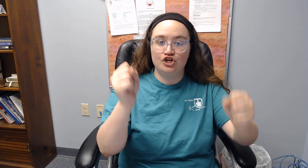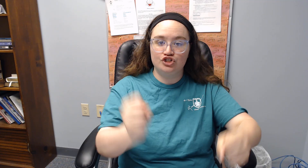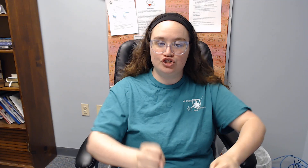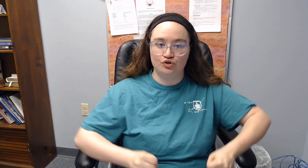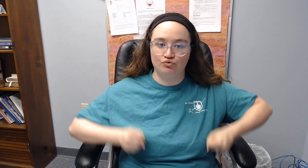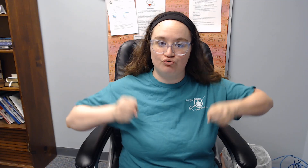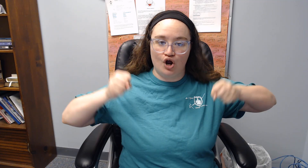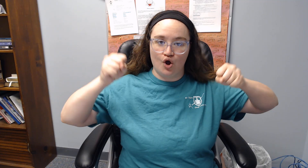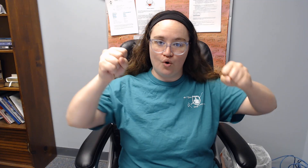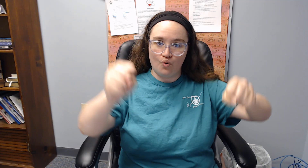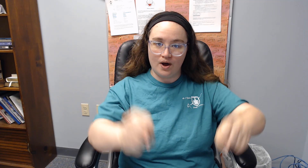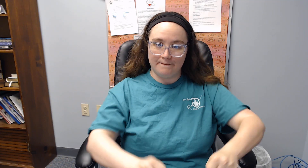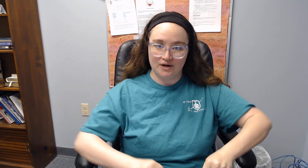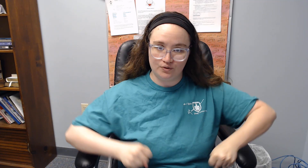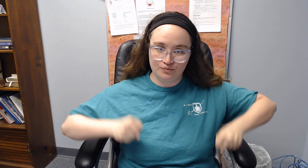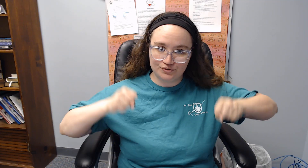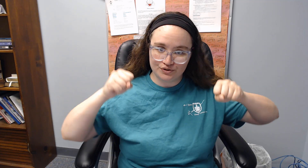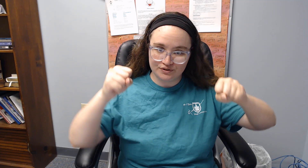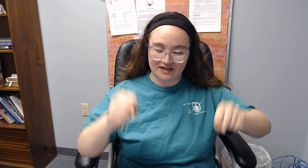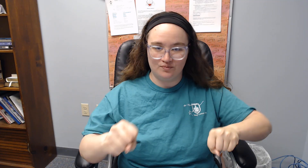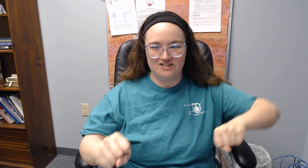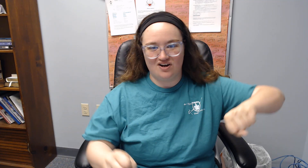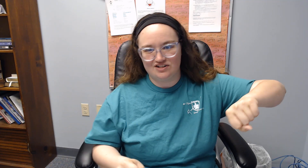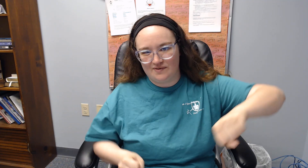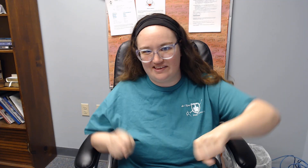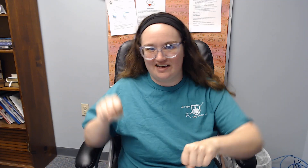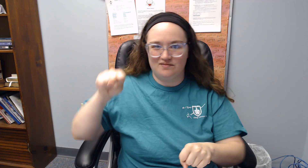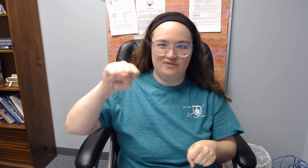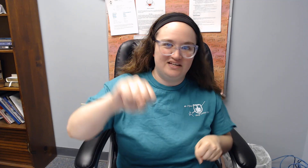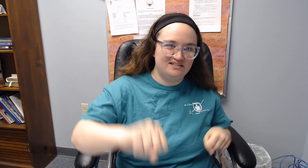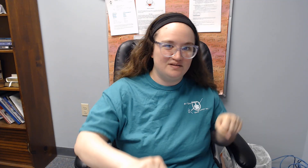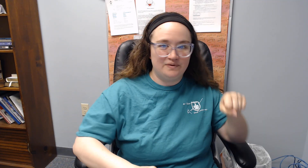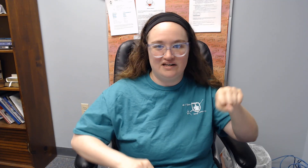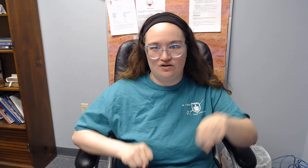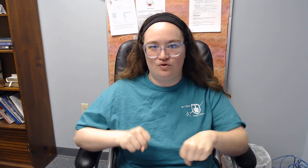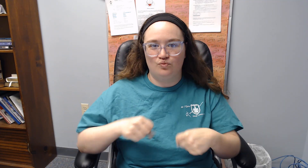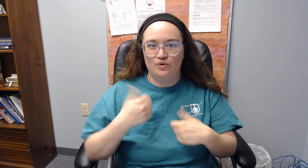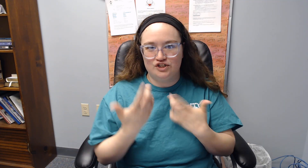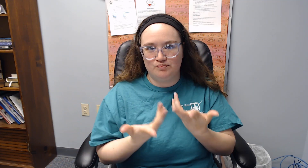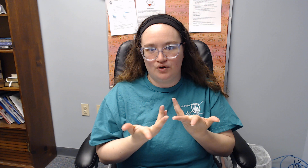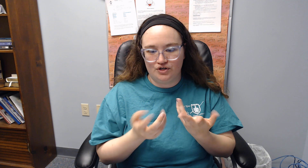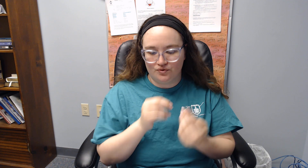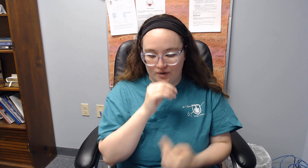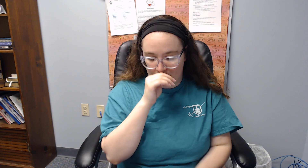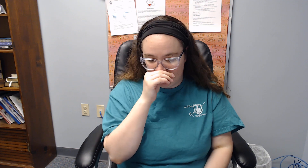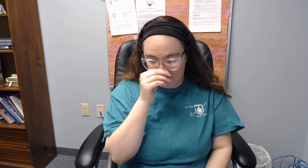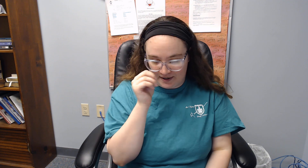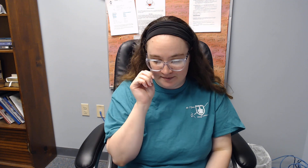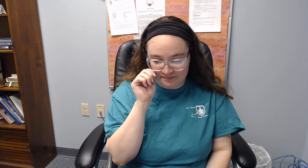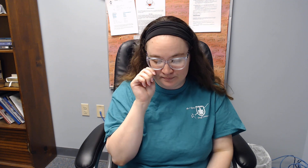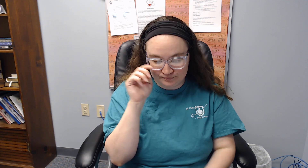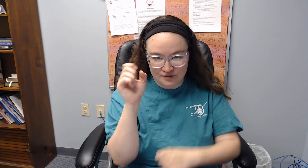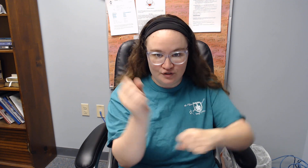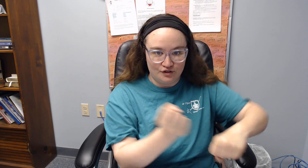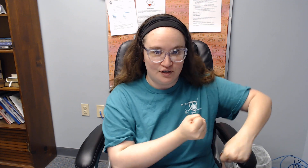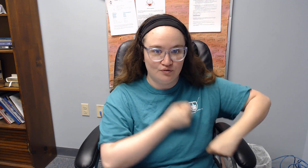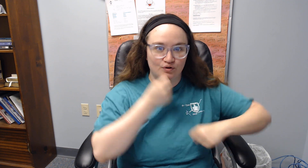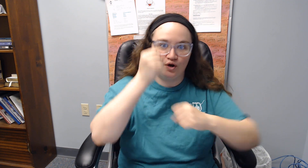To row a boat. And we talked about that can be depending on which boat you're rowing, right? You could row a